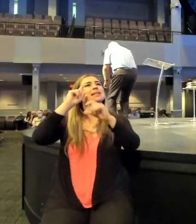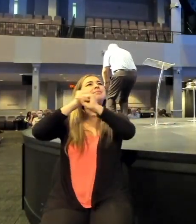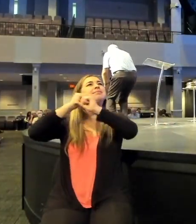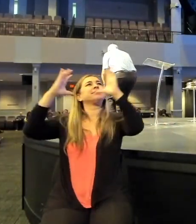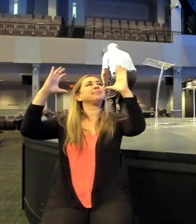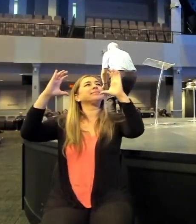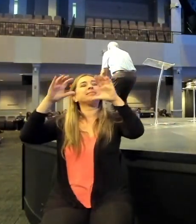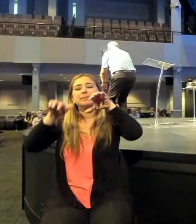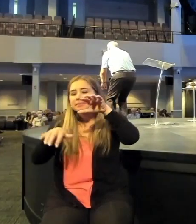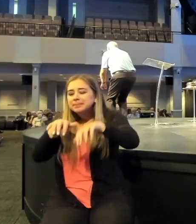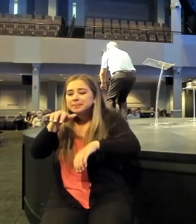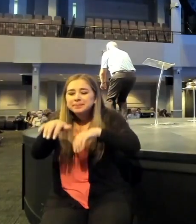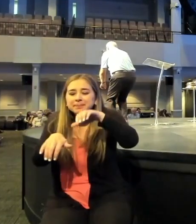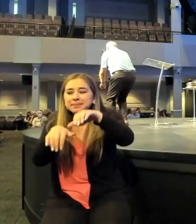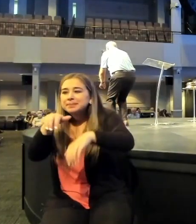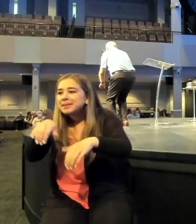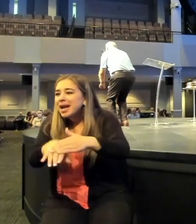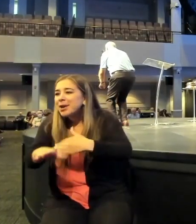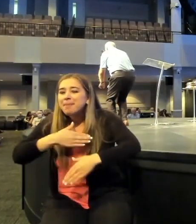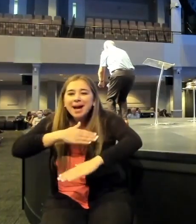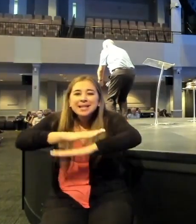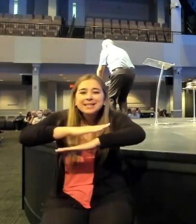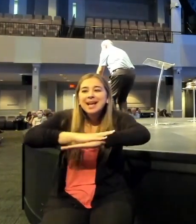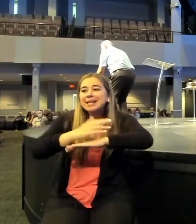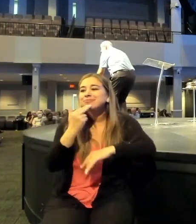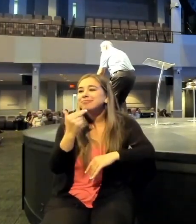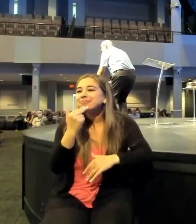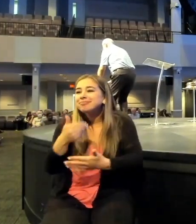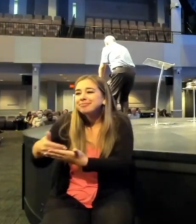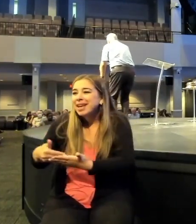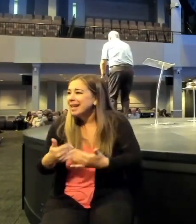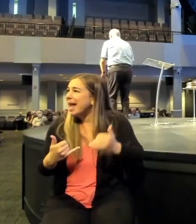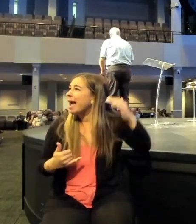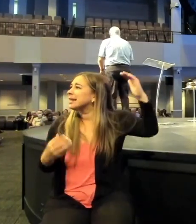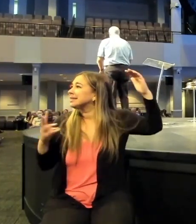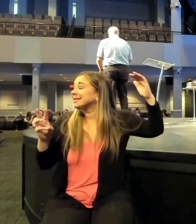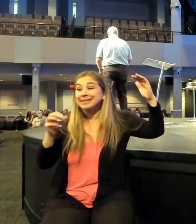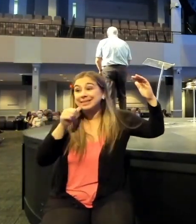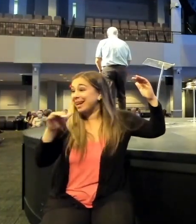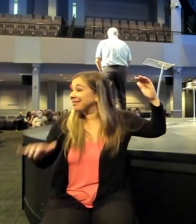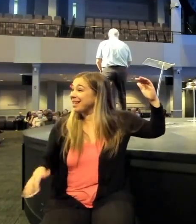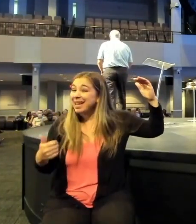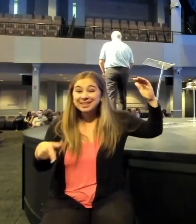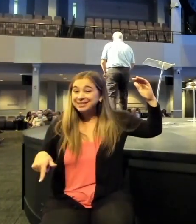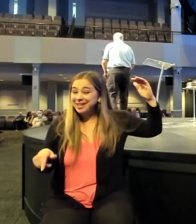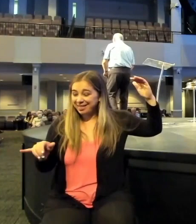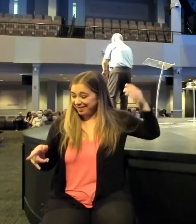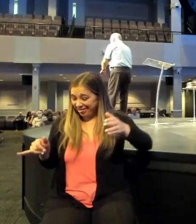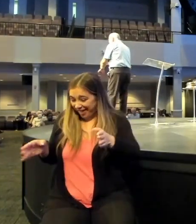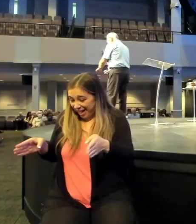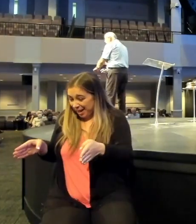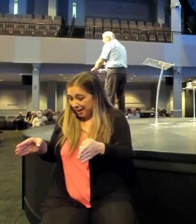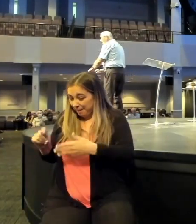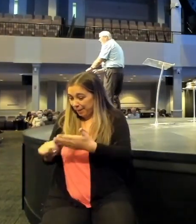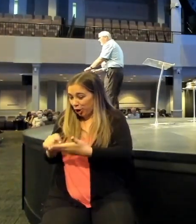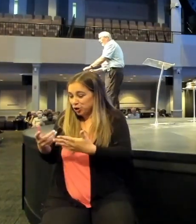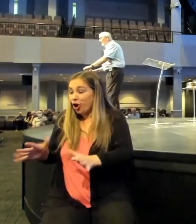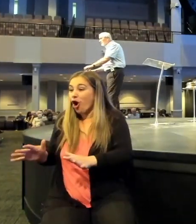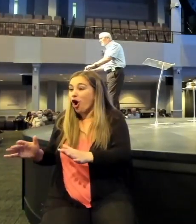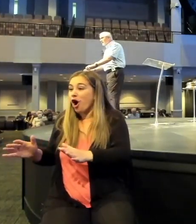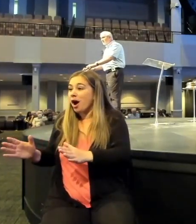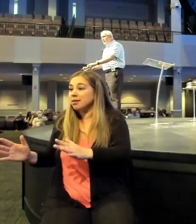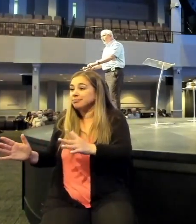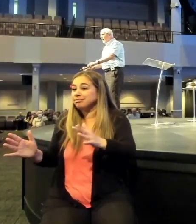him crawling around under my desk in the office as a little bitty guy. He's not that little guy anymore. That season has gone.